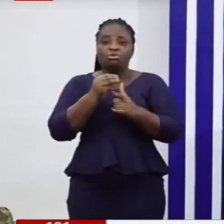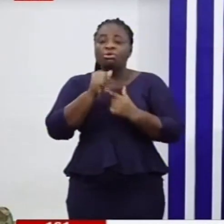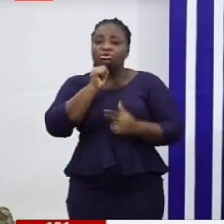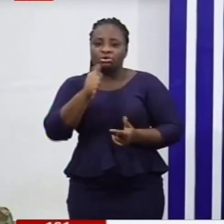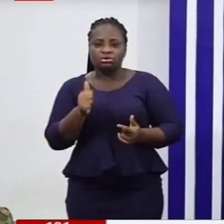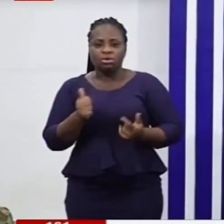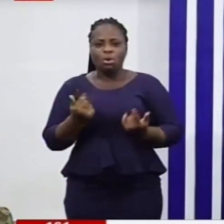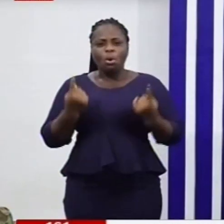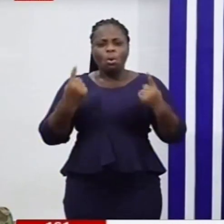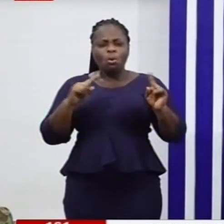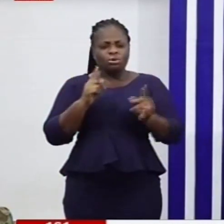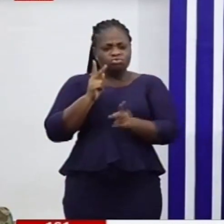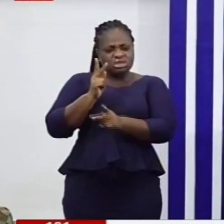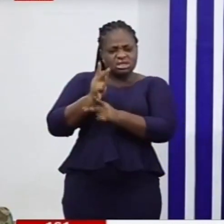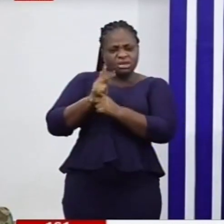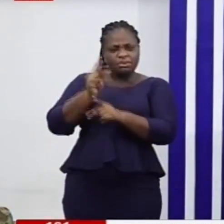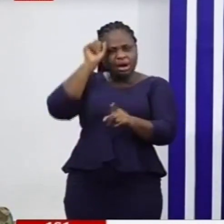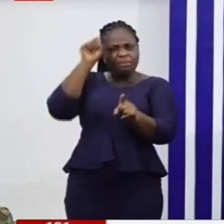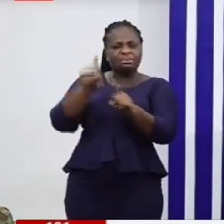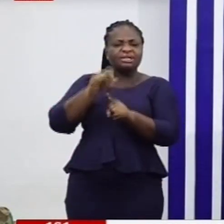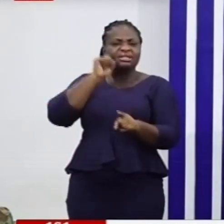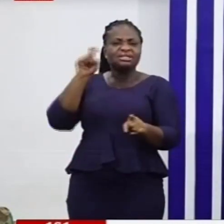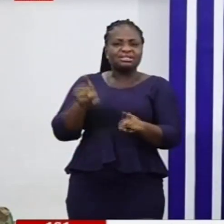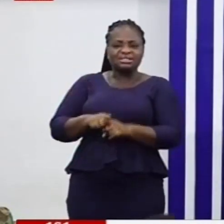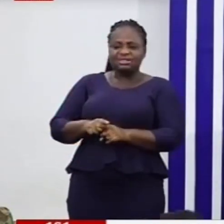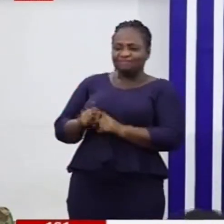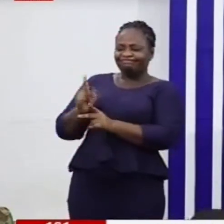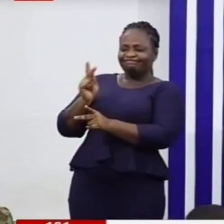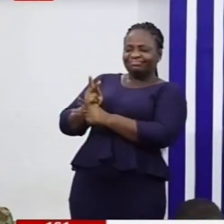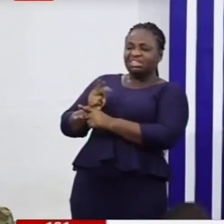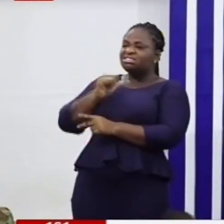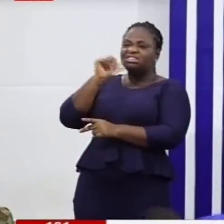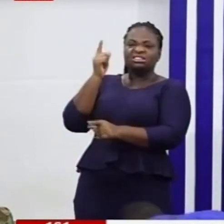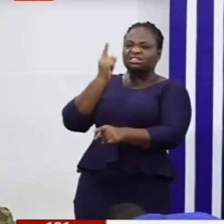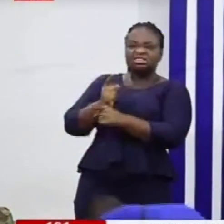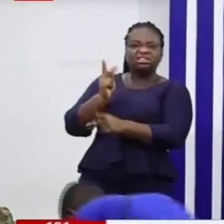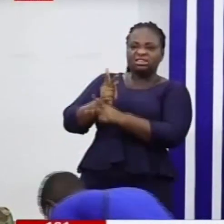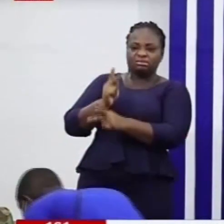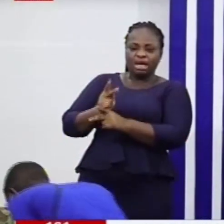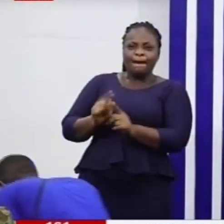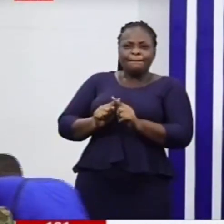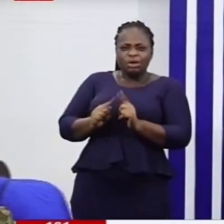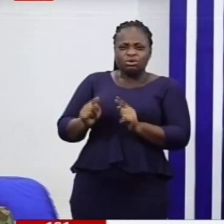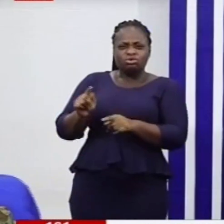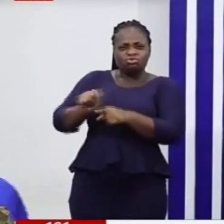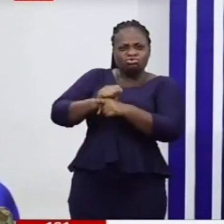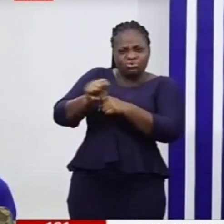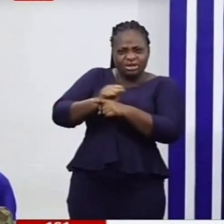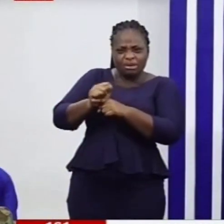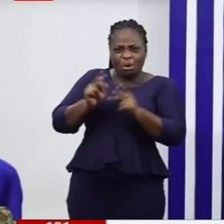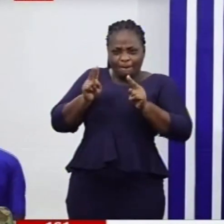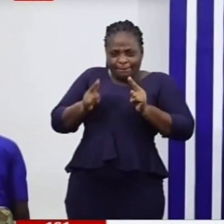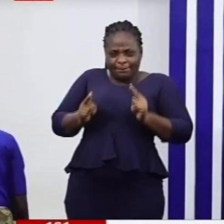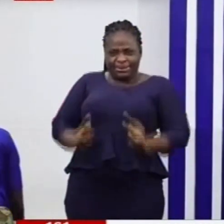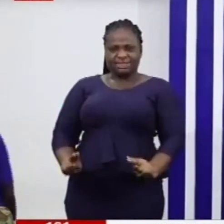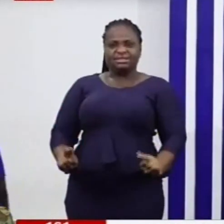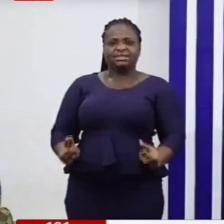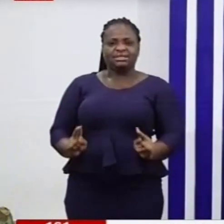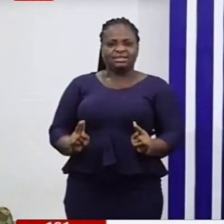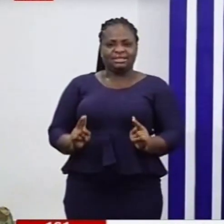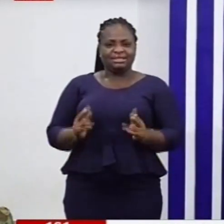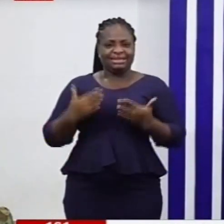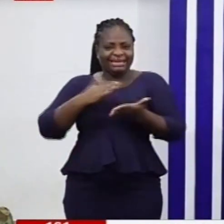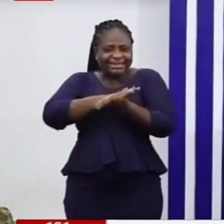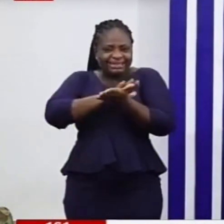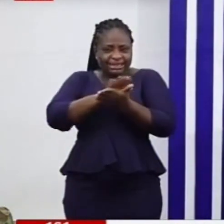When we keep our brothers and sisters, we are not just going to keep them. We are going to train them on personal hygiene. Because those who came